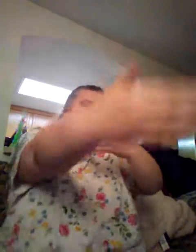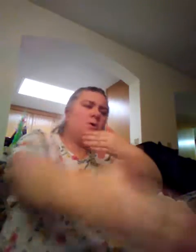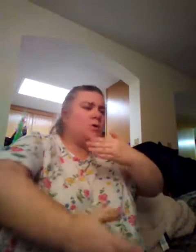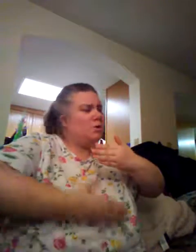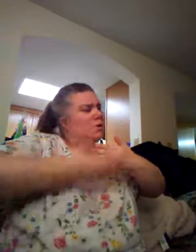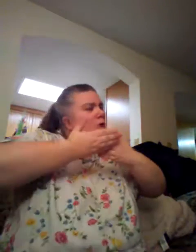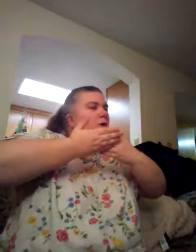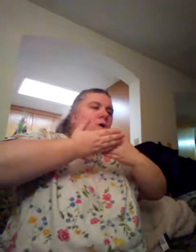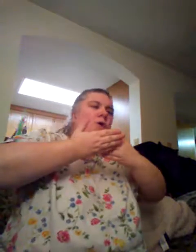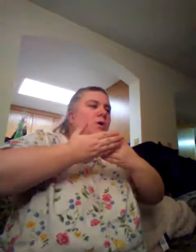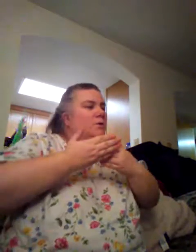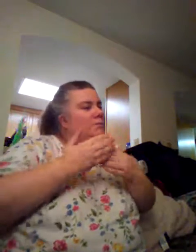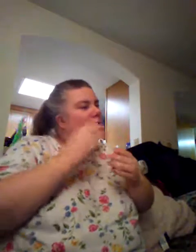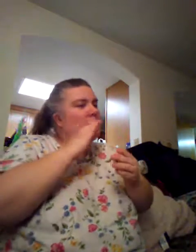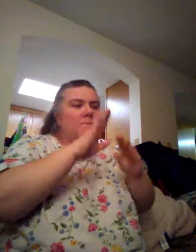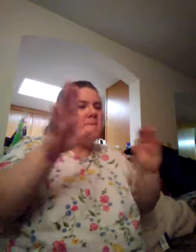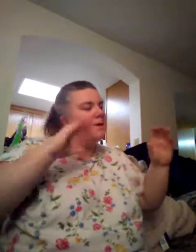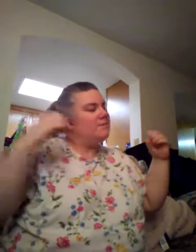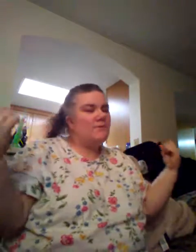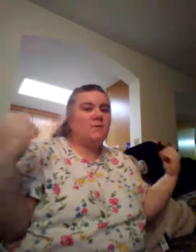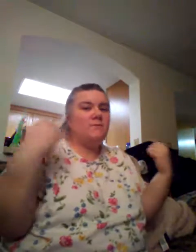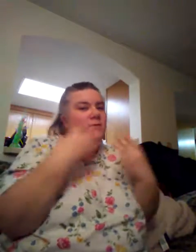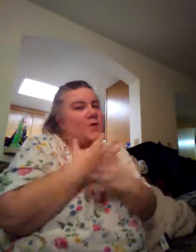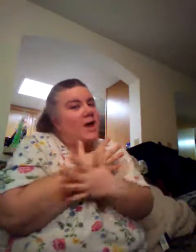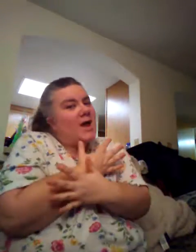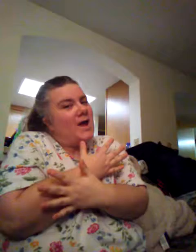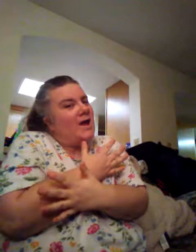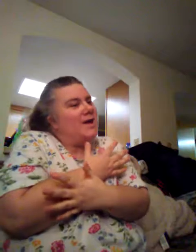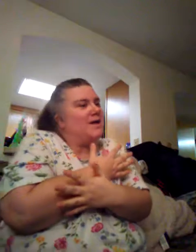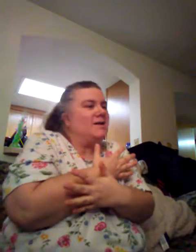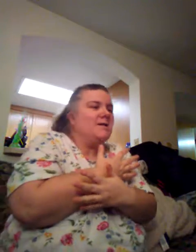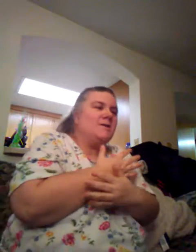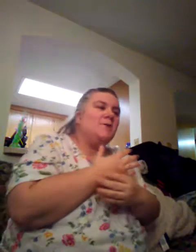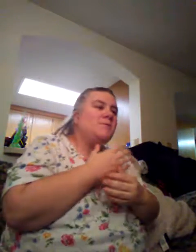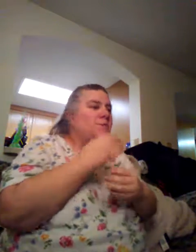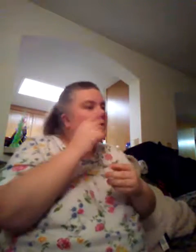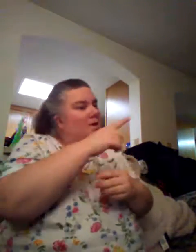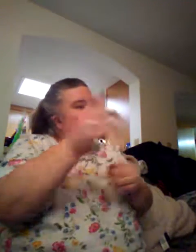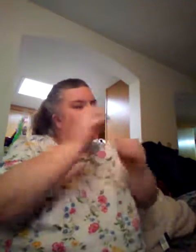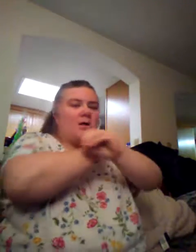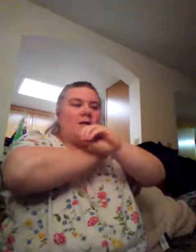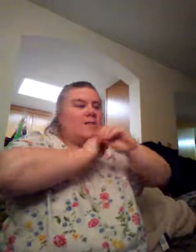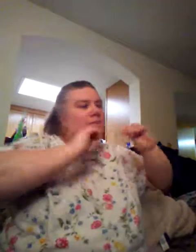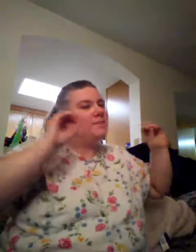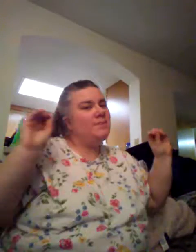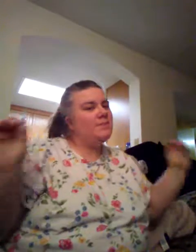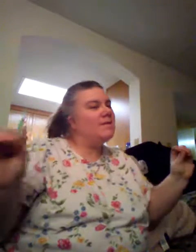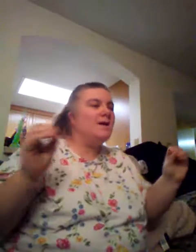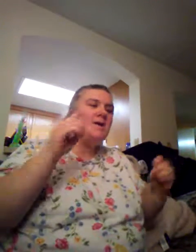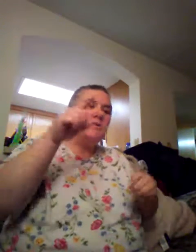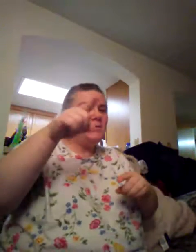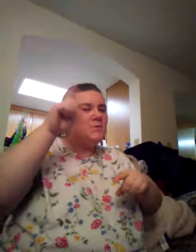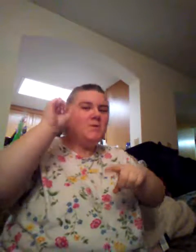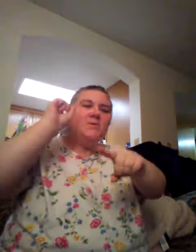close. Don't be afraid. There's nothing you